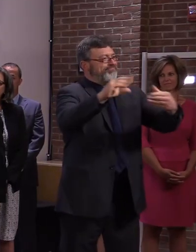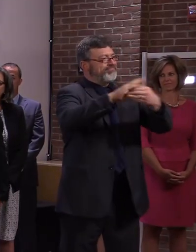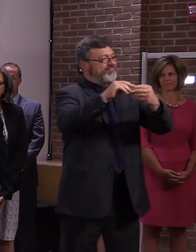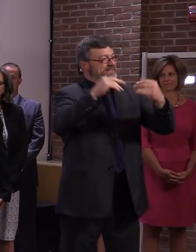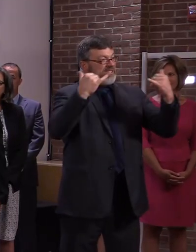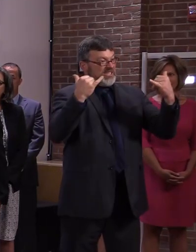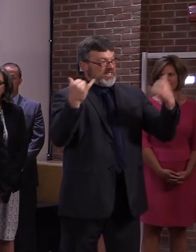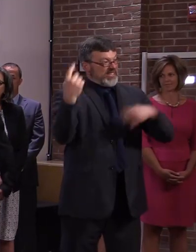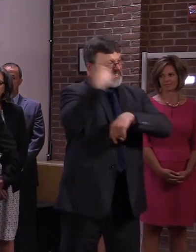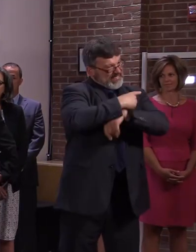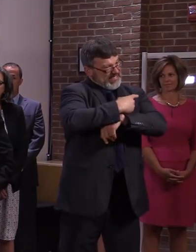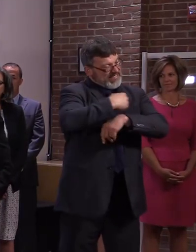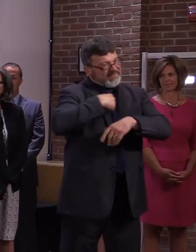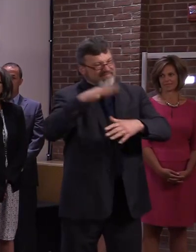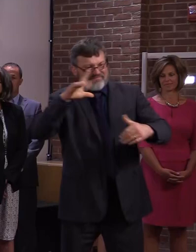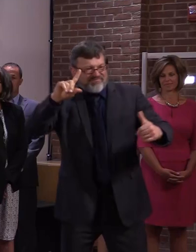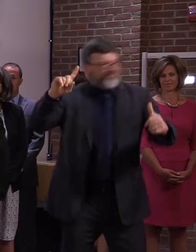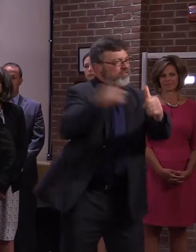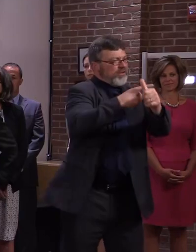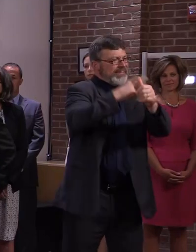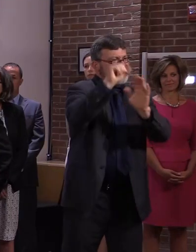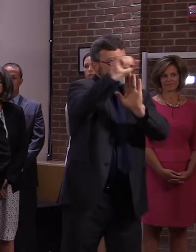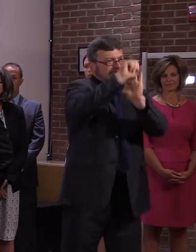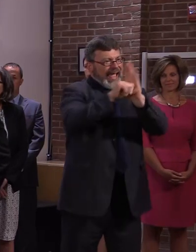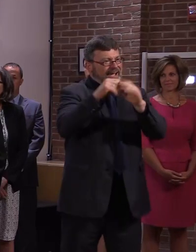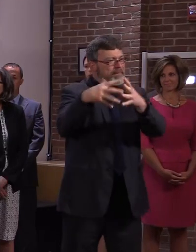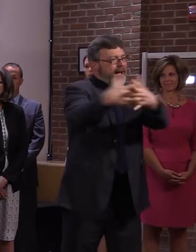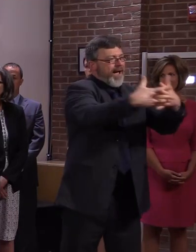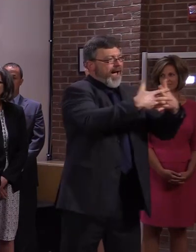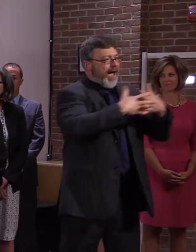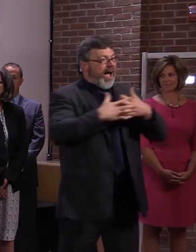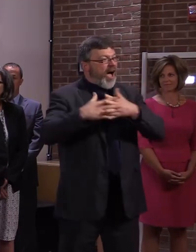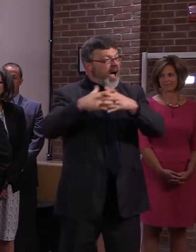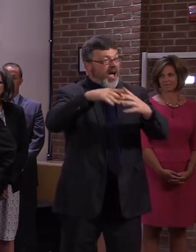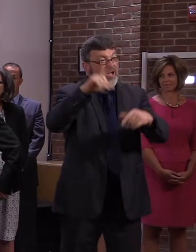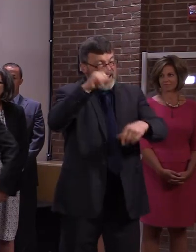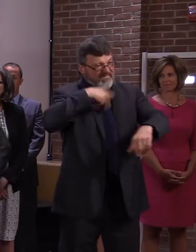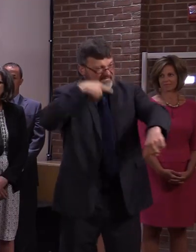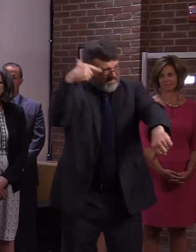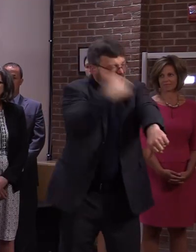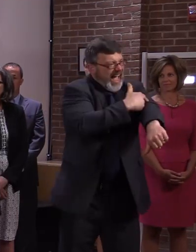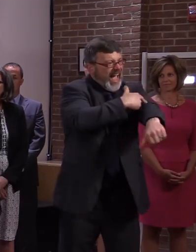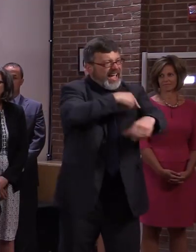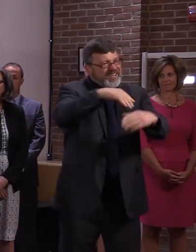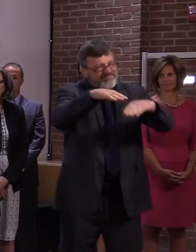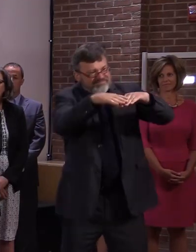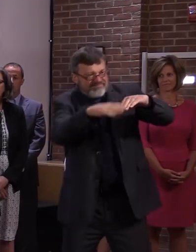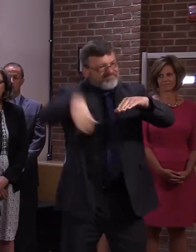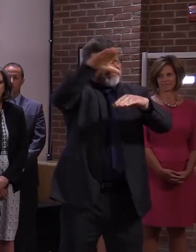first state in the nation to vaccinate 80% of its 12 and over population.